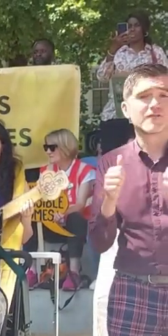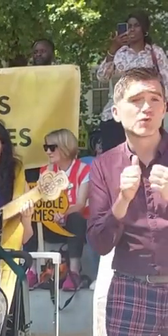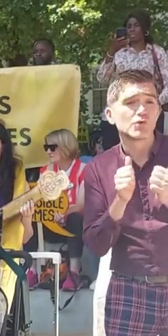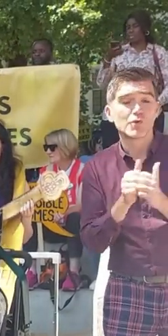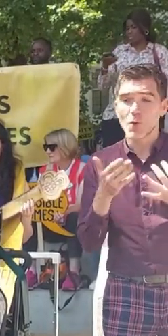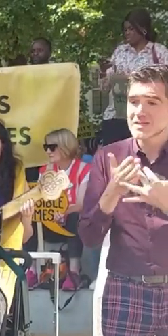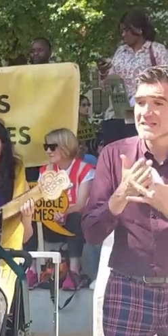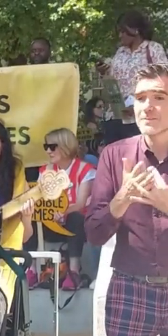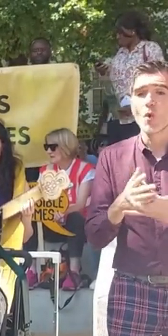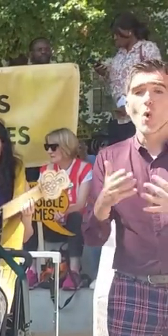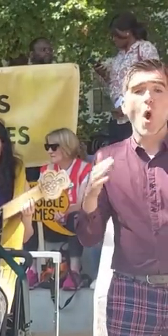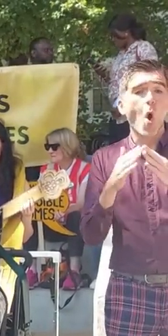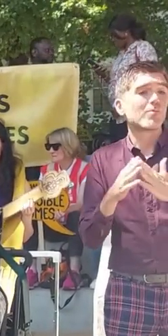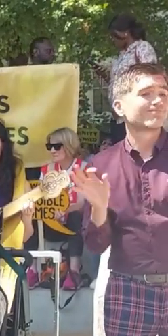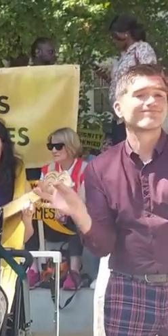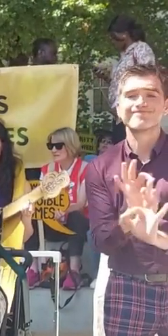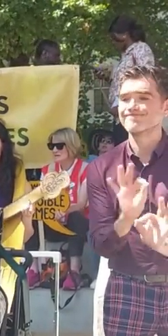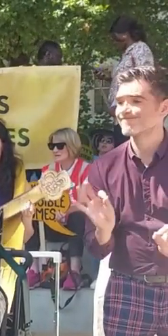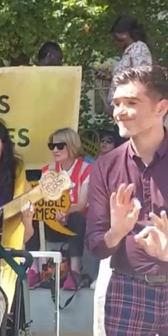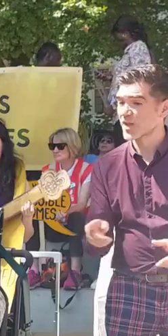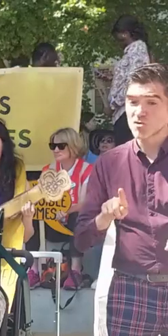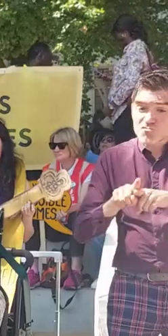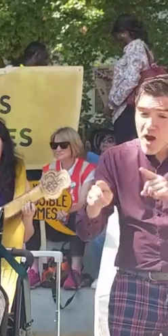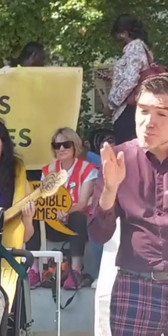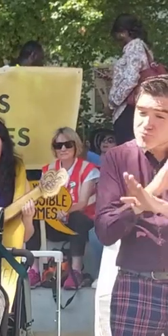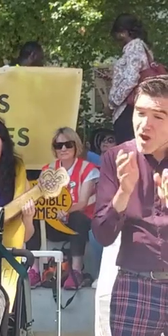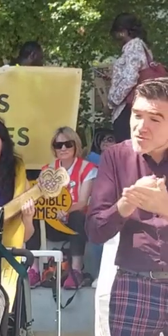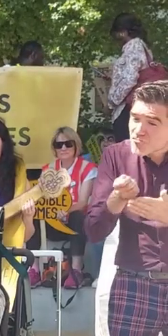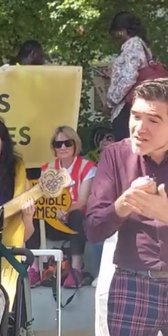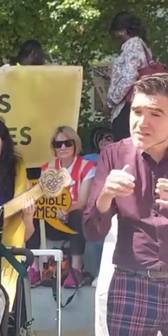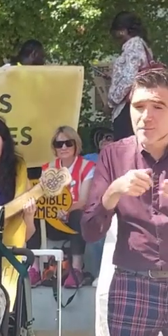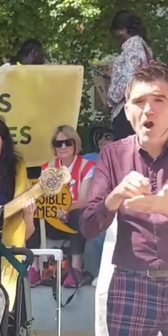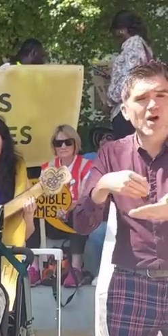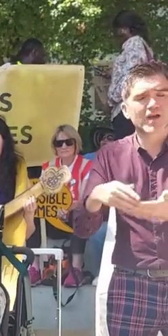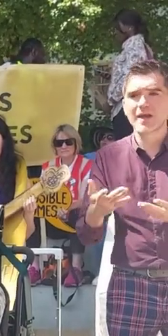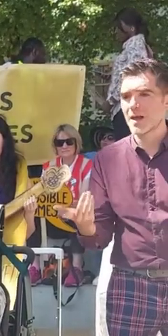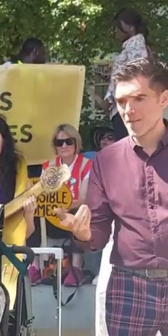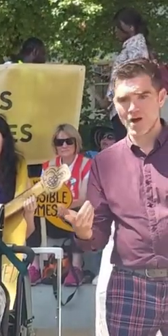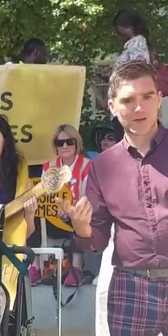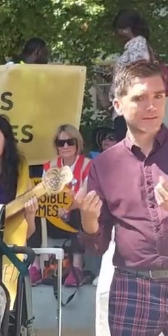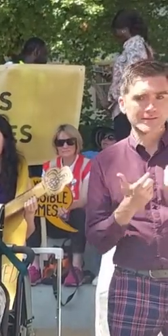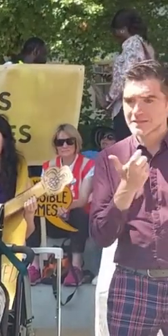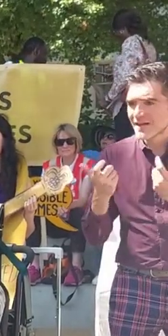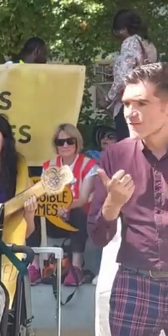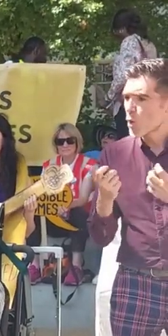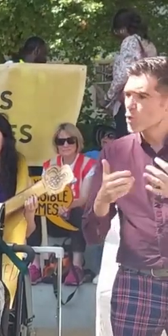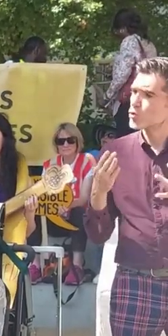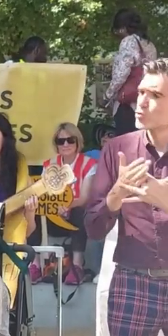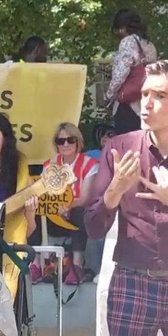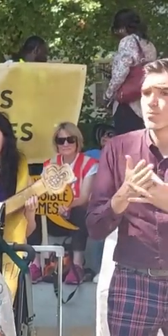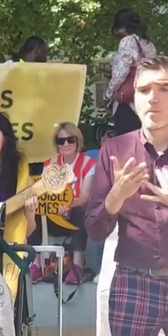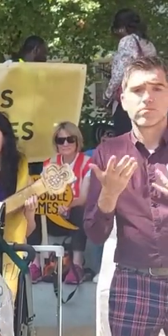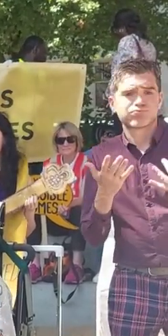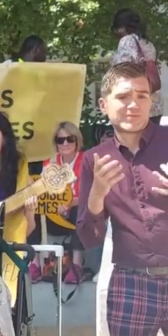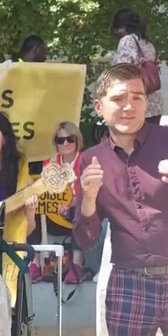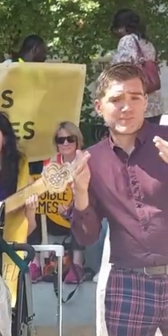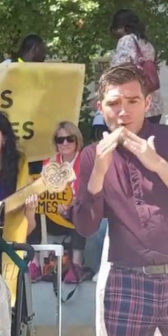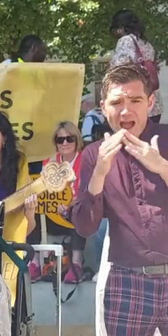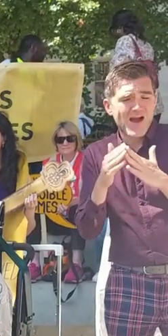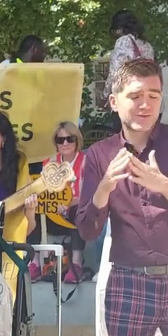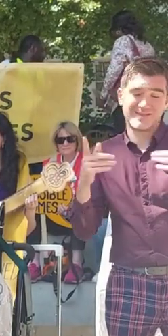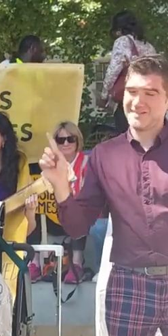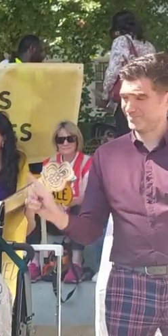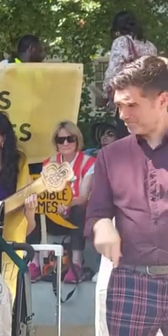home. I tried the private rental market, but finding accessible property there is like finding a needle in a